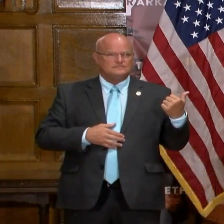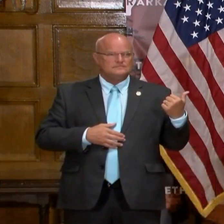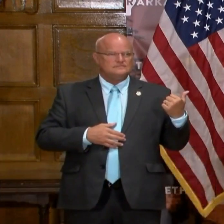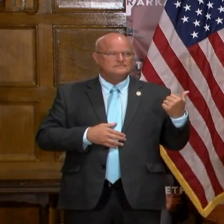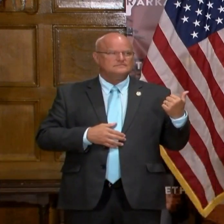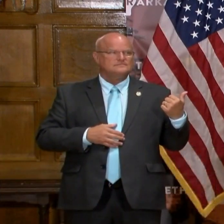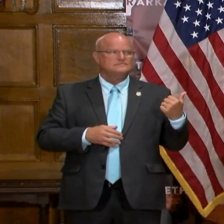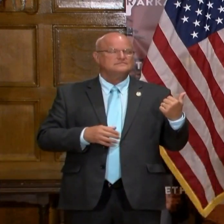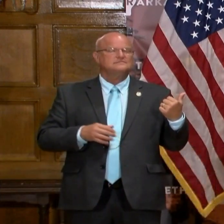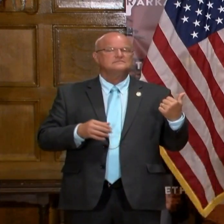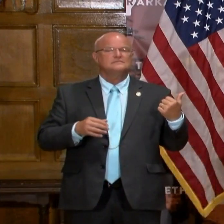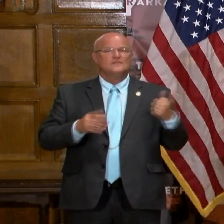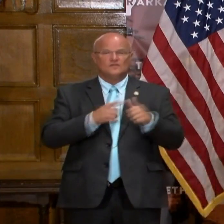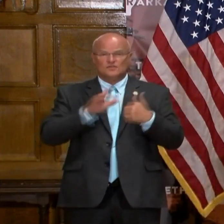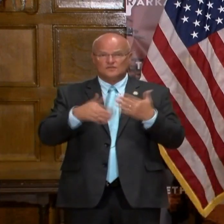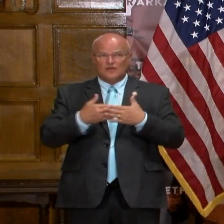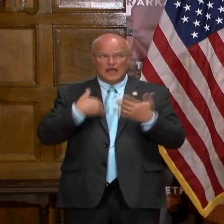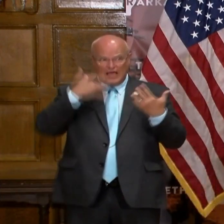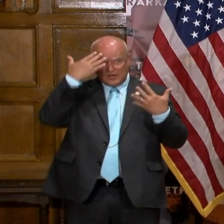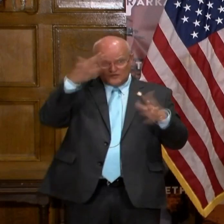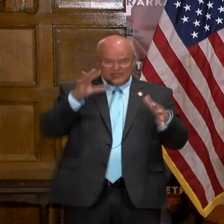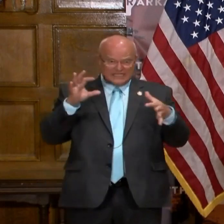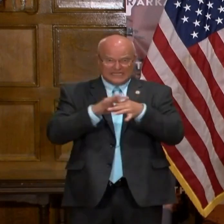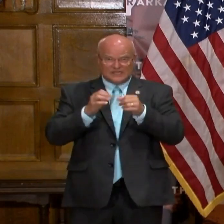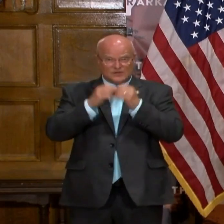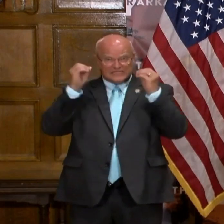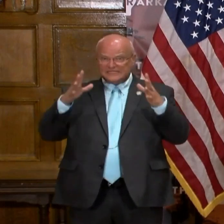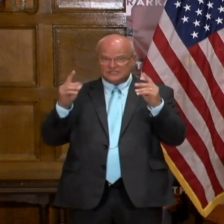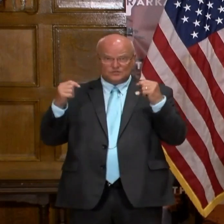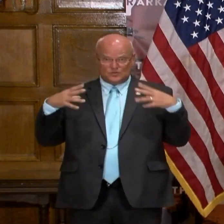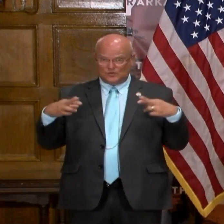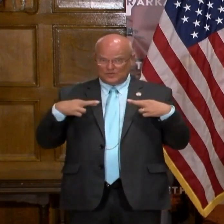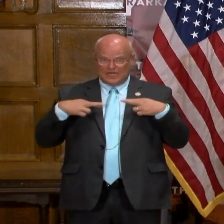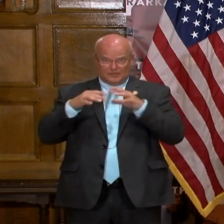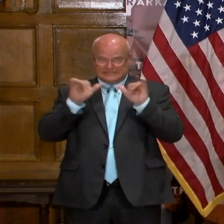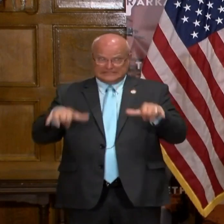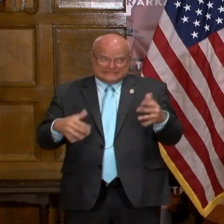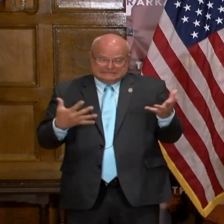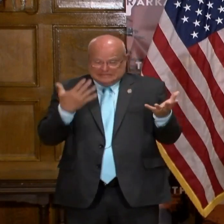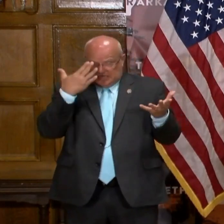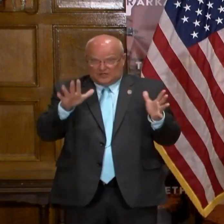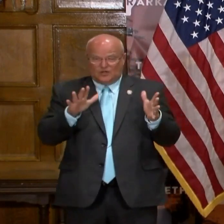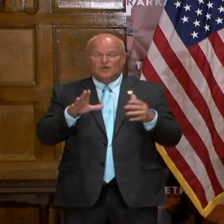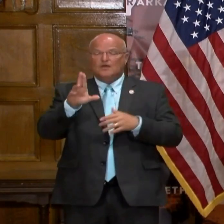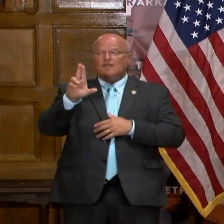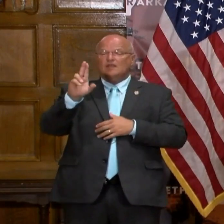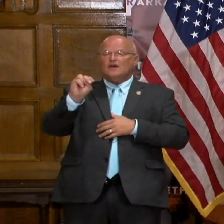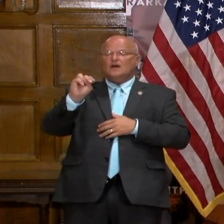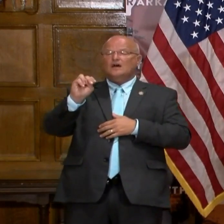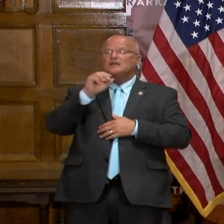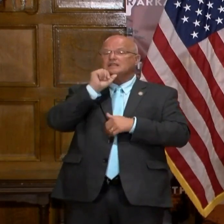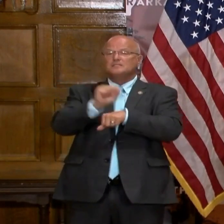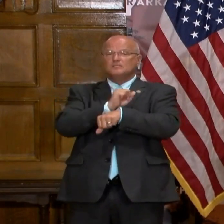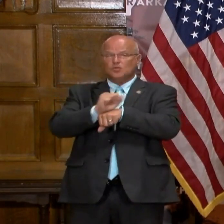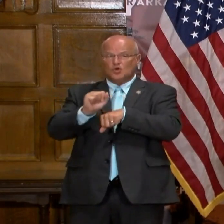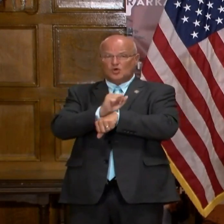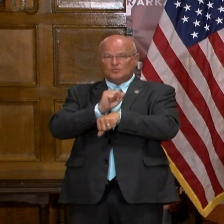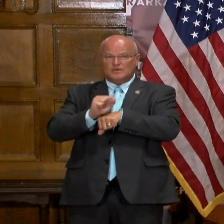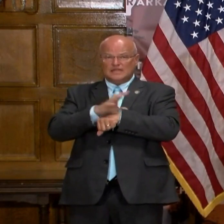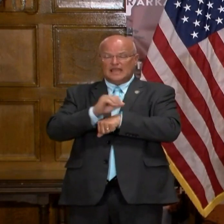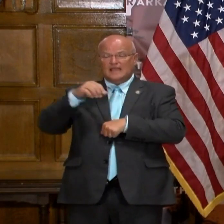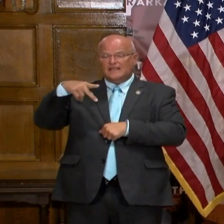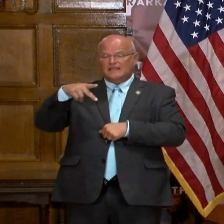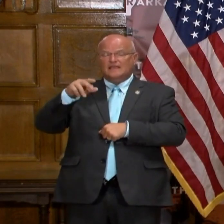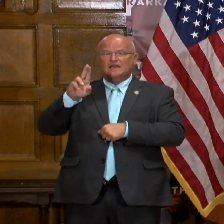that? Well, first of all, I don't know of any connection with the teacher retirement system that you mentioned. In terms of the unemployment and